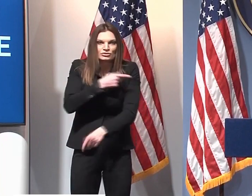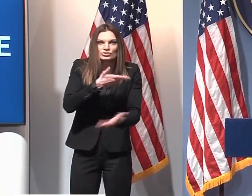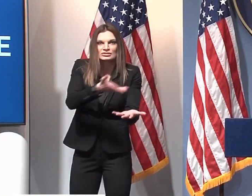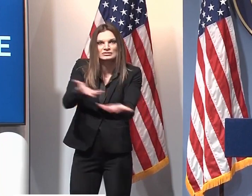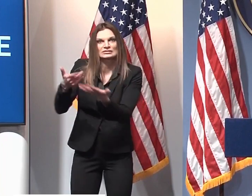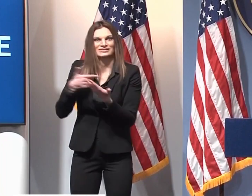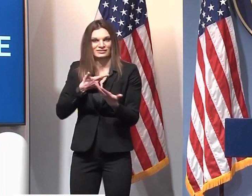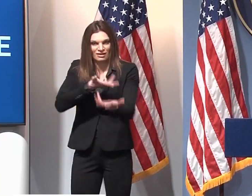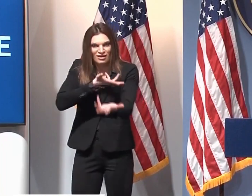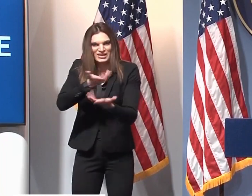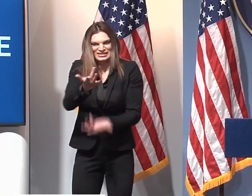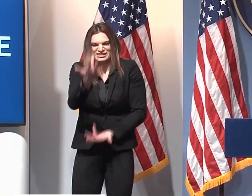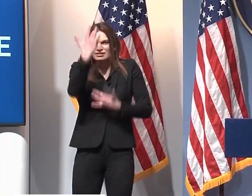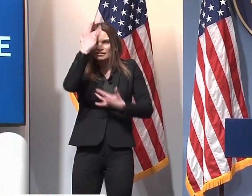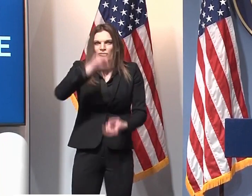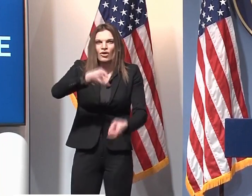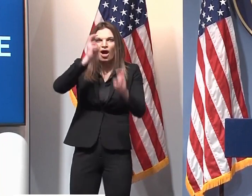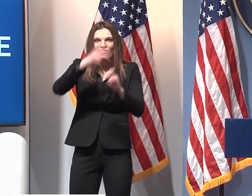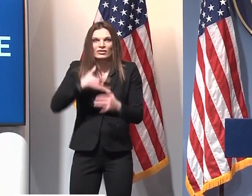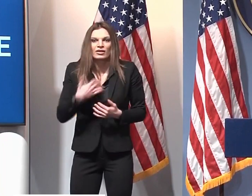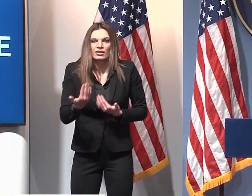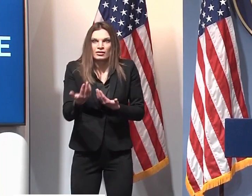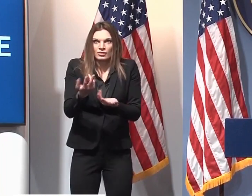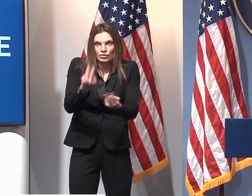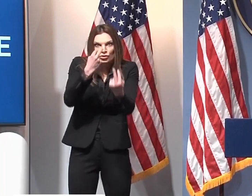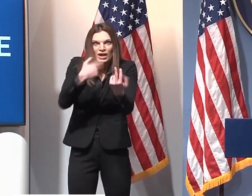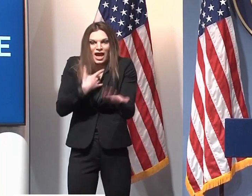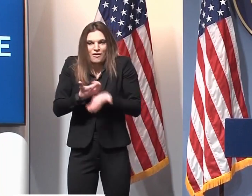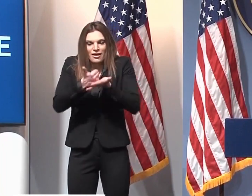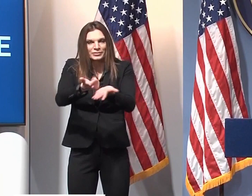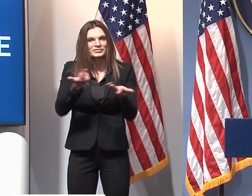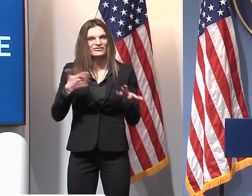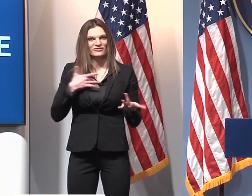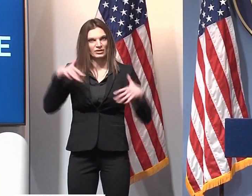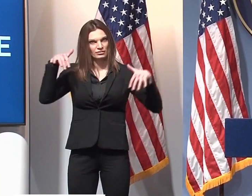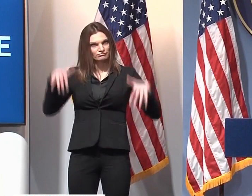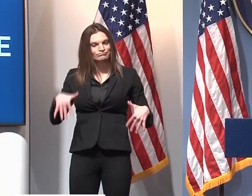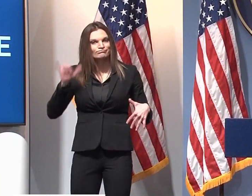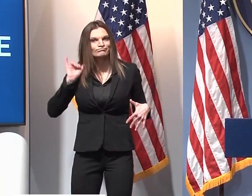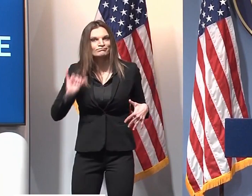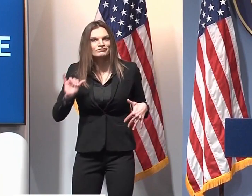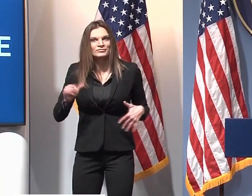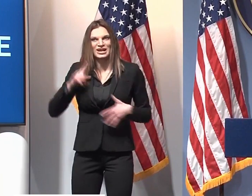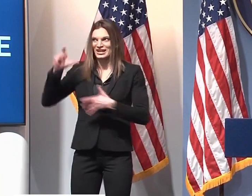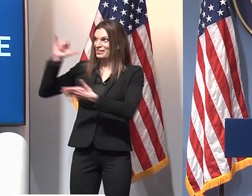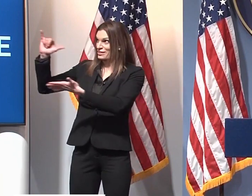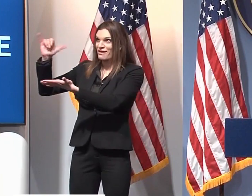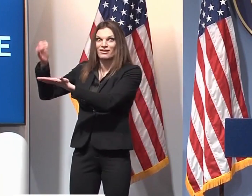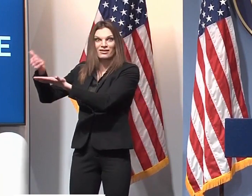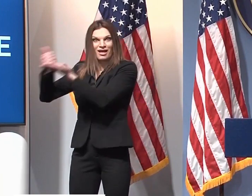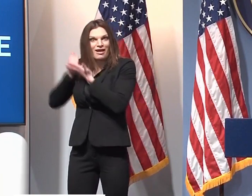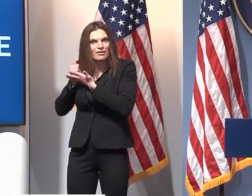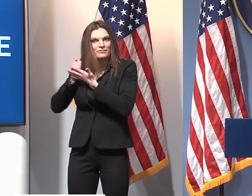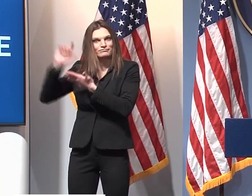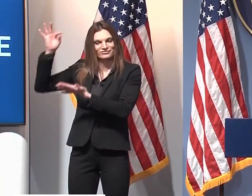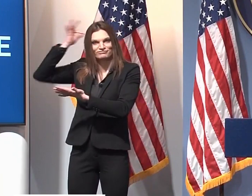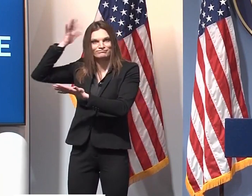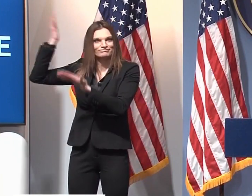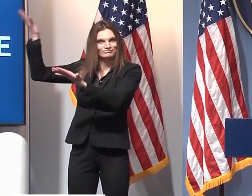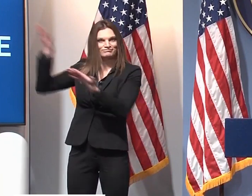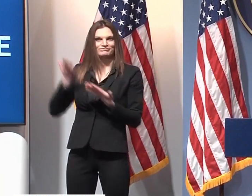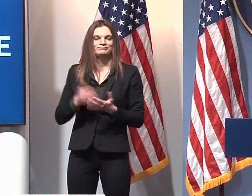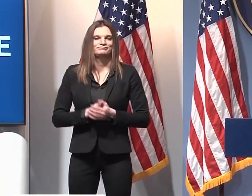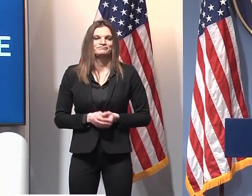relief. And we can provide that to them by passing the COVID-19 recovery plan without delay. Thank